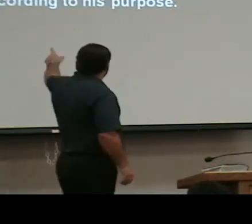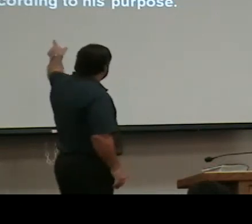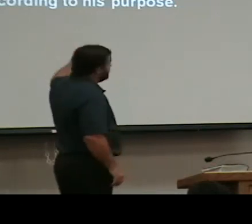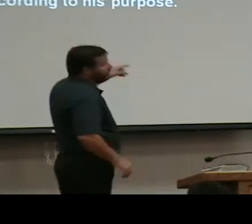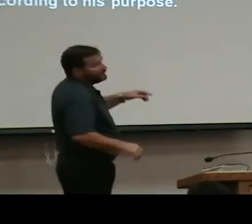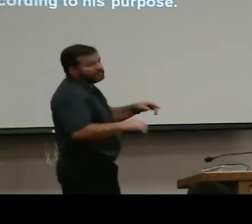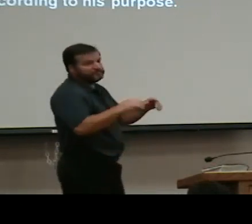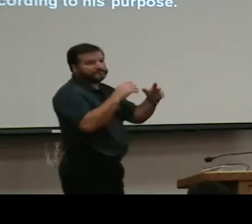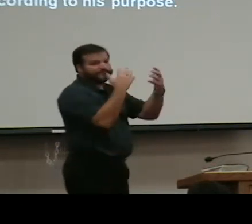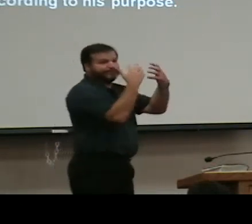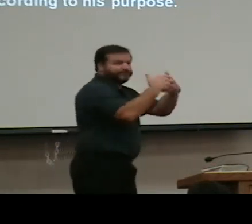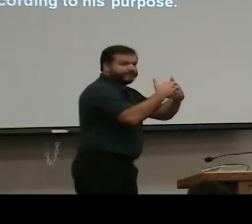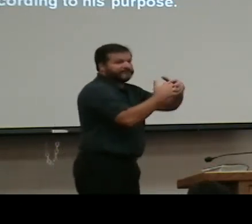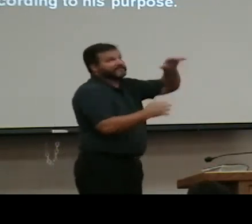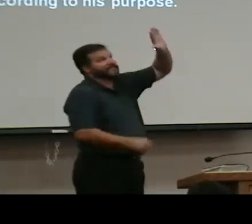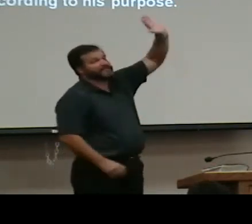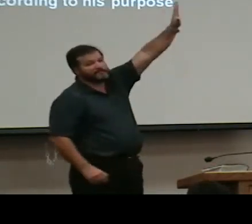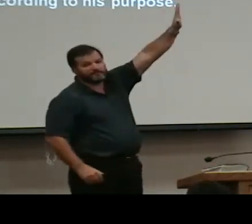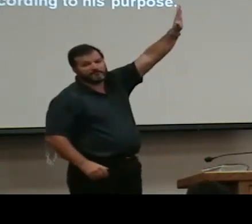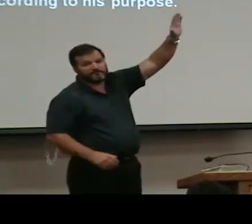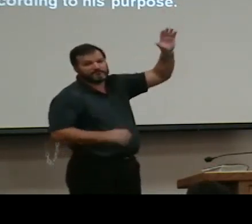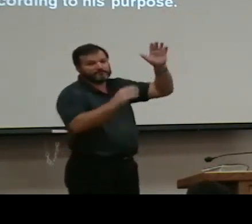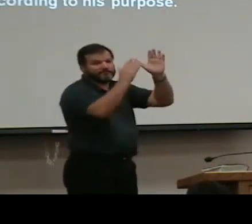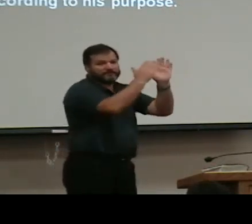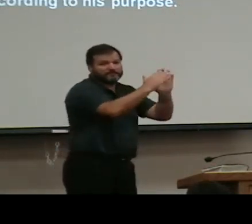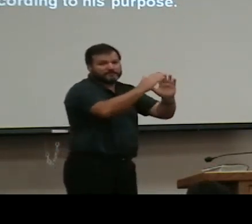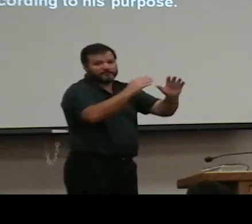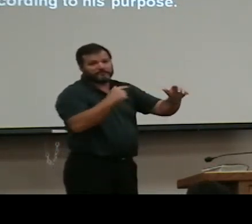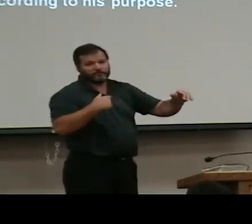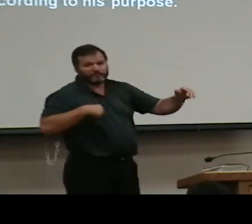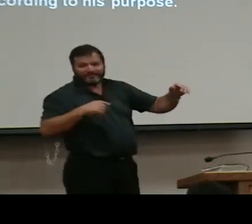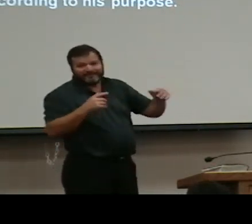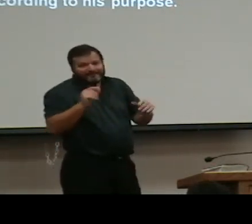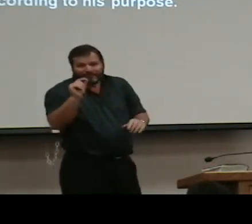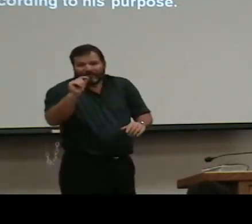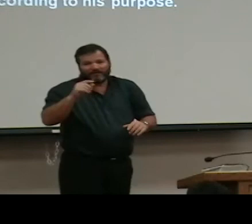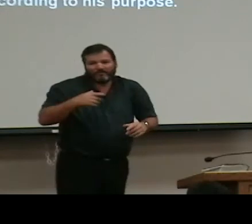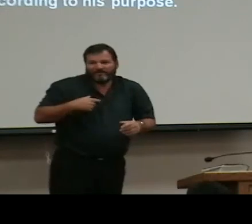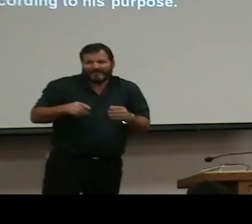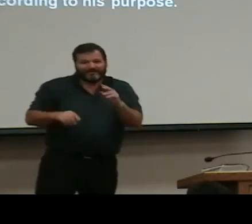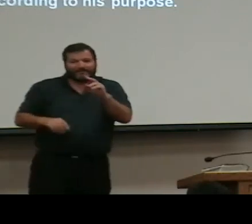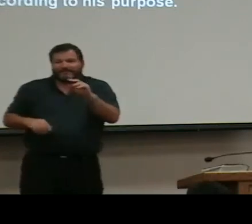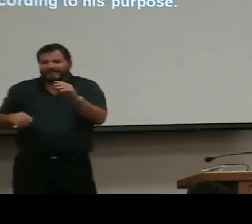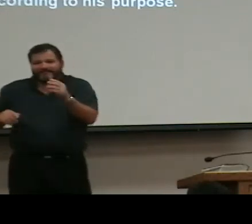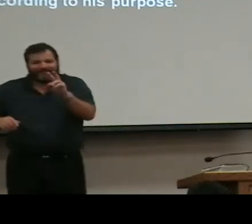who have been called according to his plan. We're just